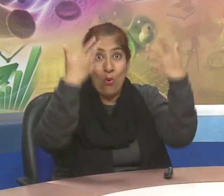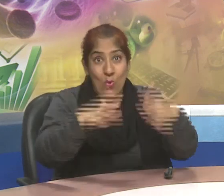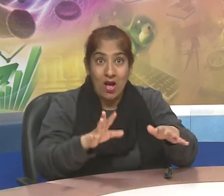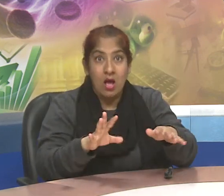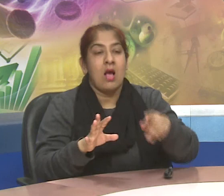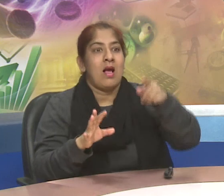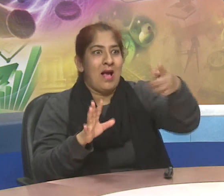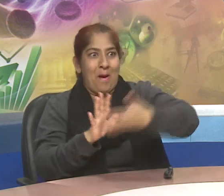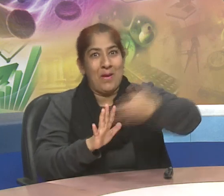What is